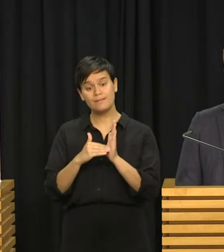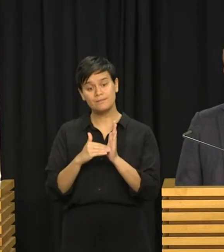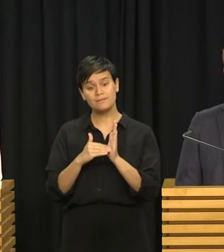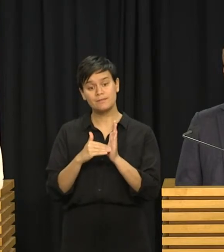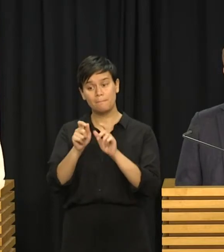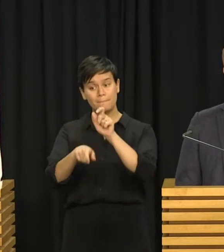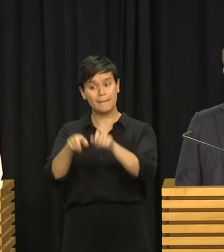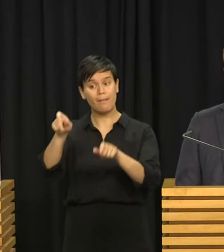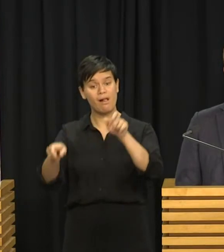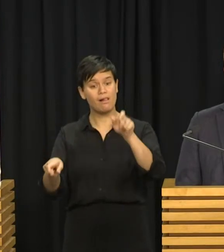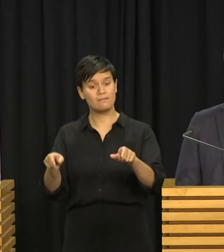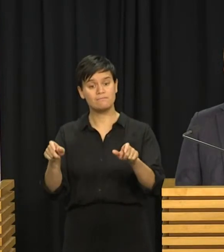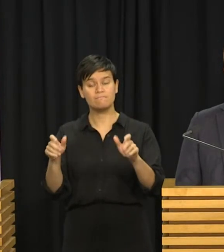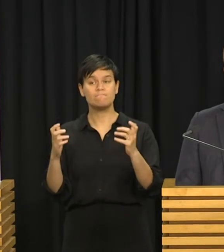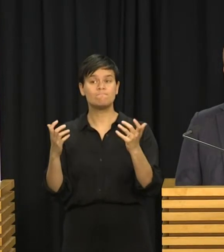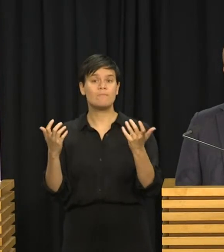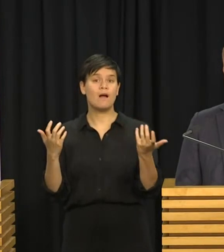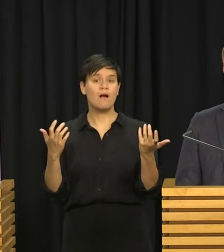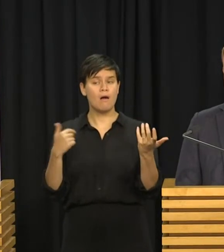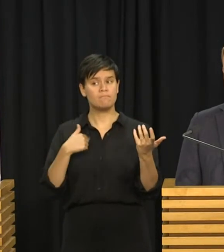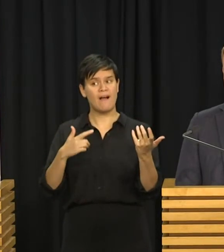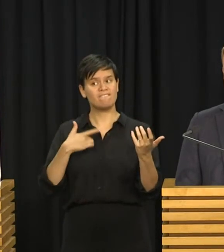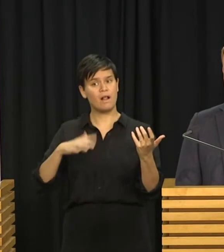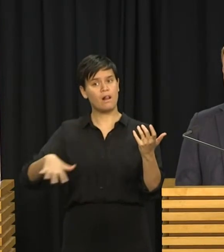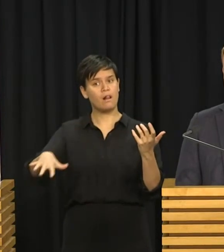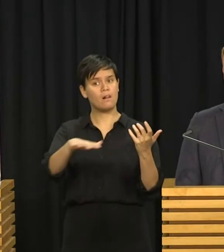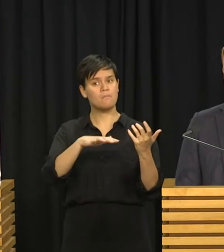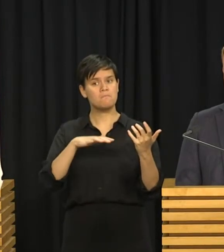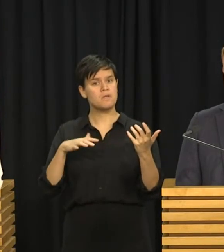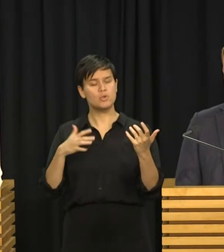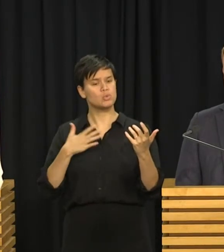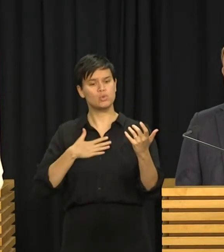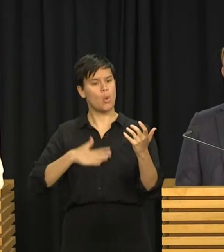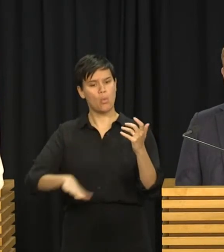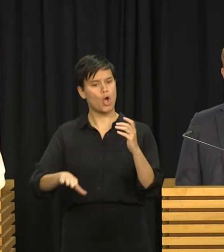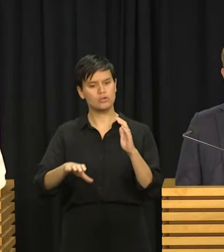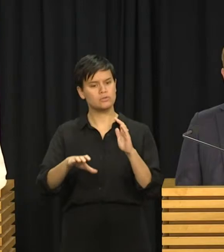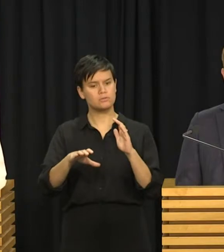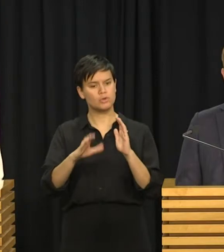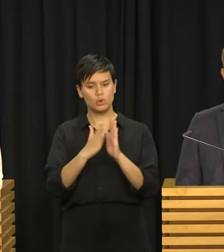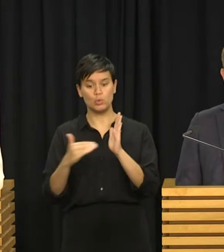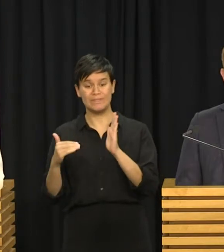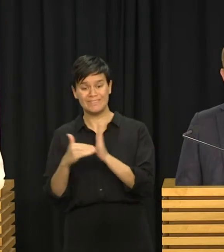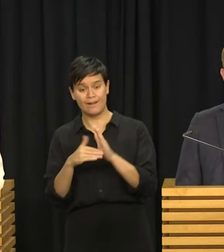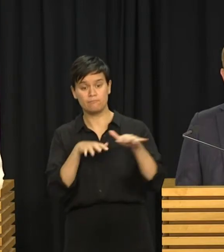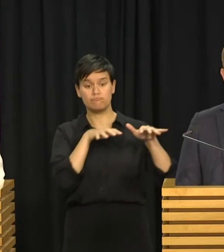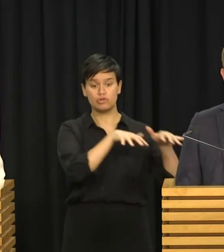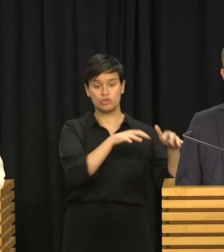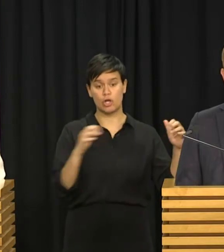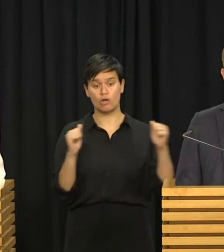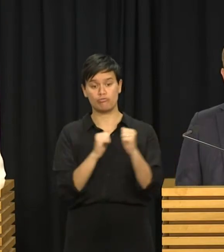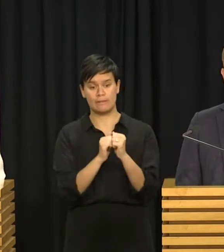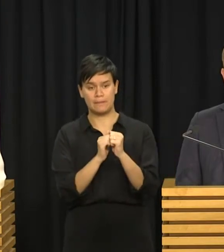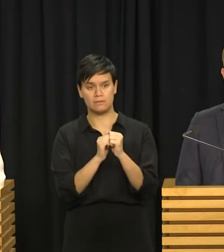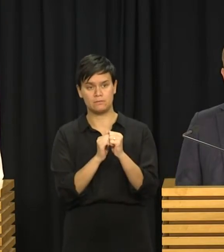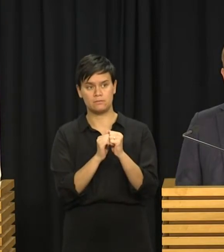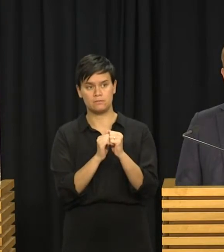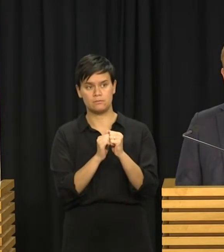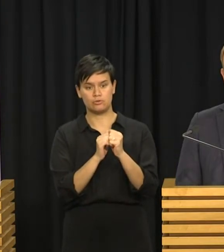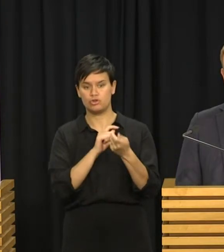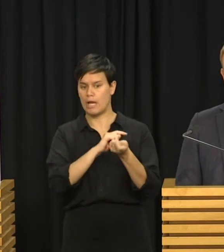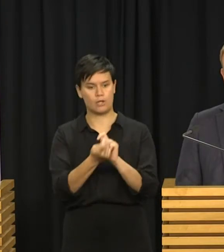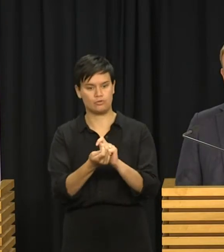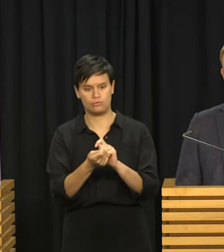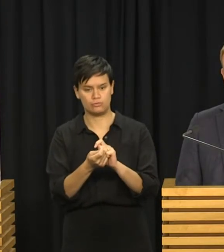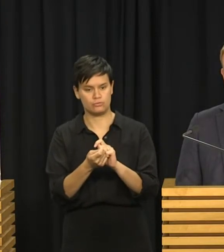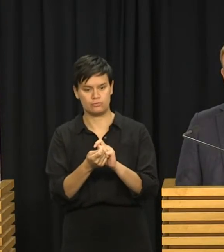in our constitutional arrangements, and I don't expect that that's likely to change quickly from New Zealanders. But